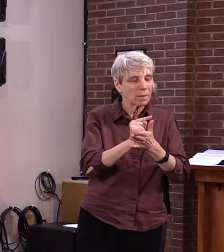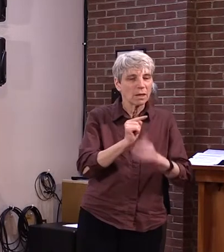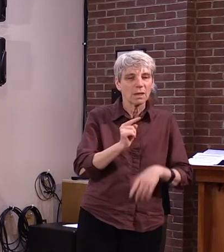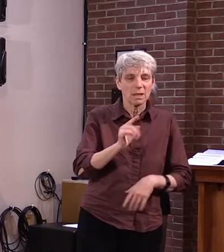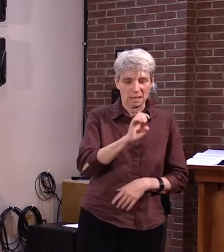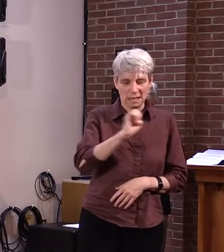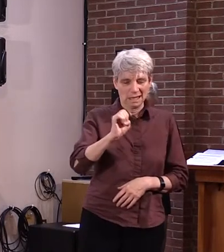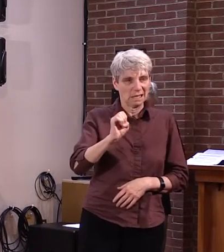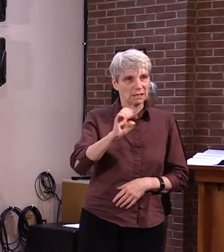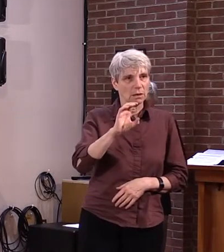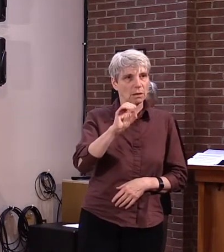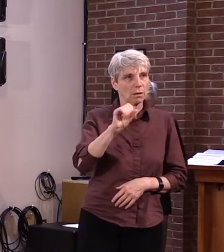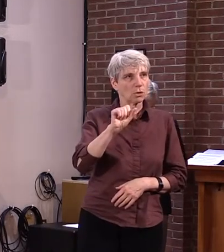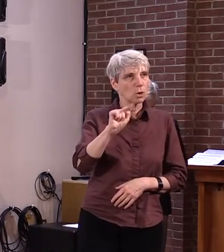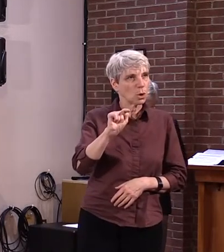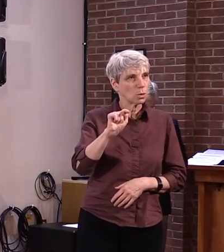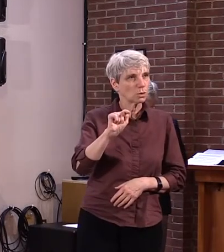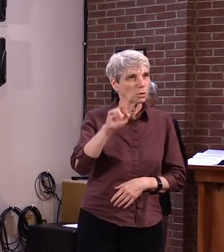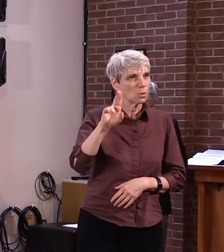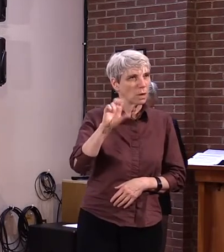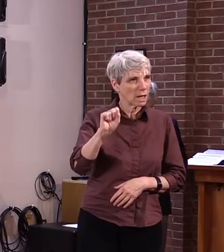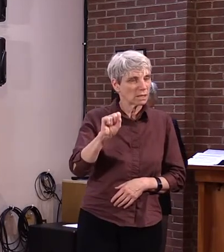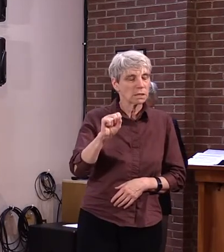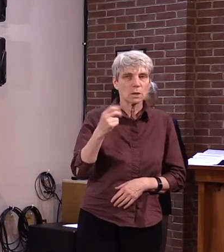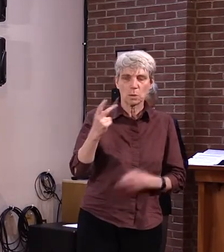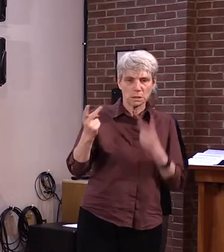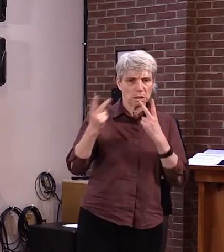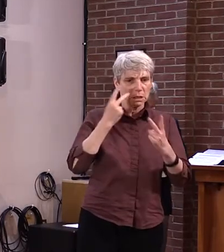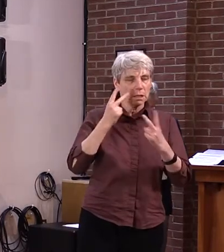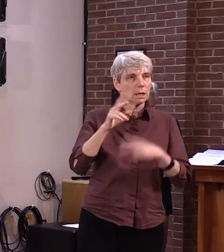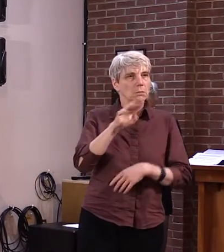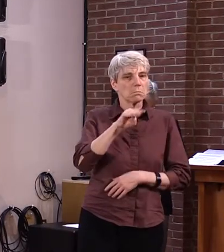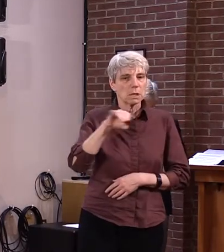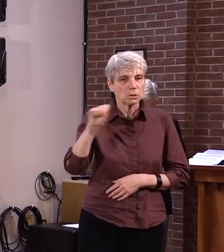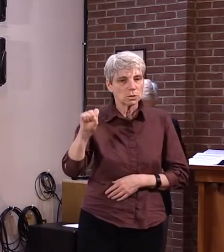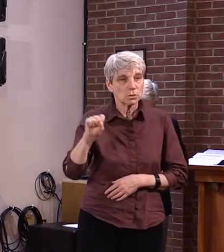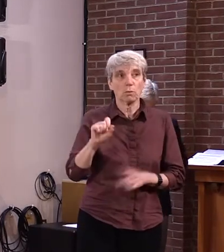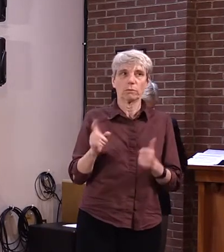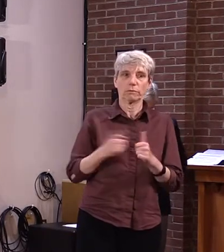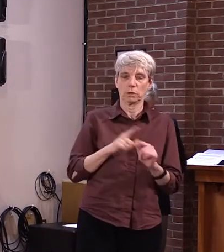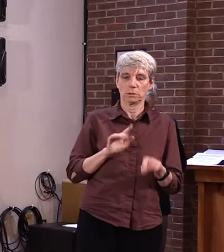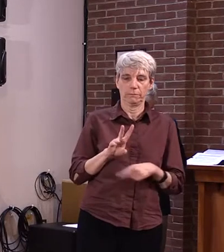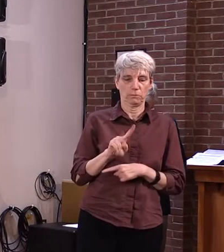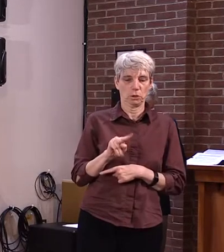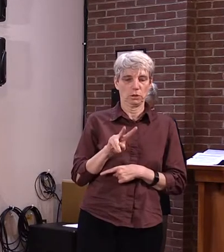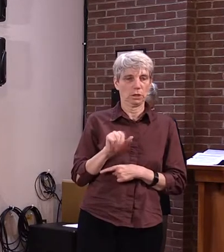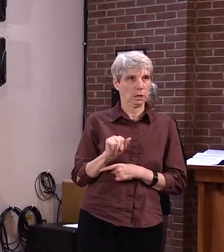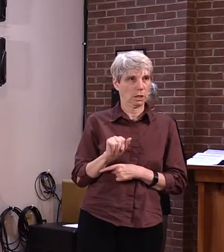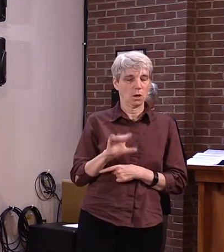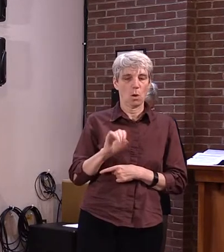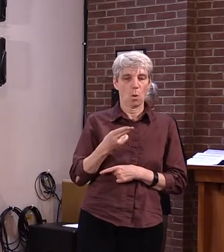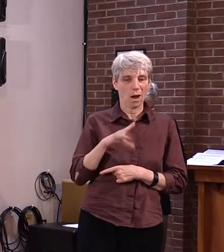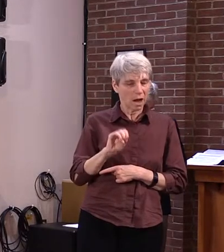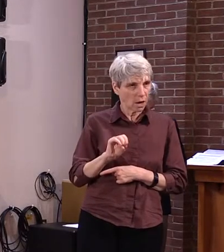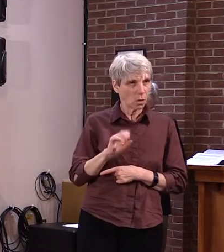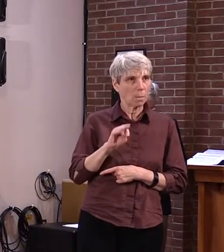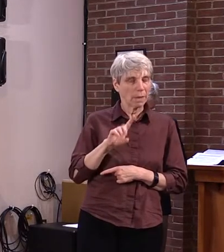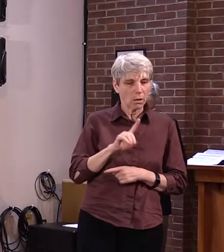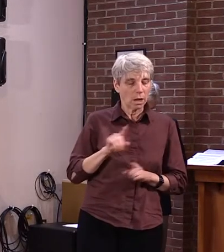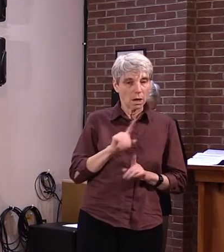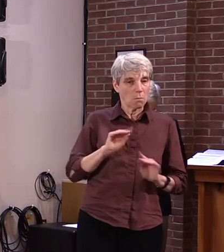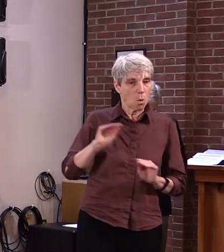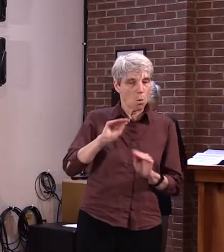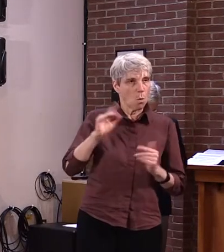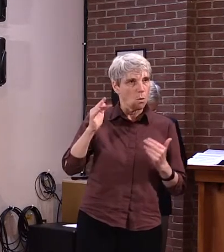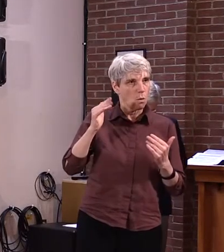the number of cases coming right up the East Coast, affecting Virginia, then Ohio, and then Maryland. And it was